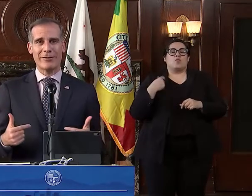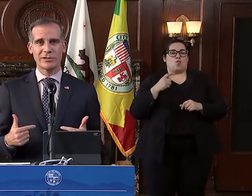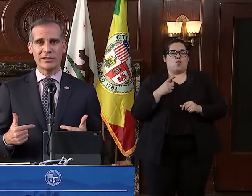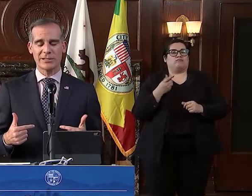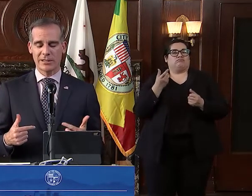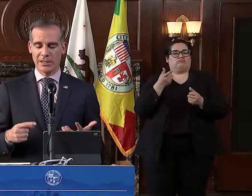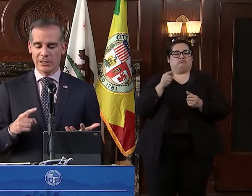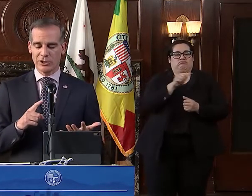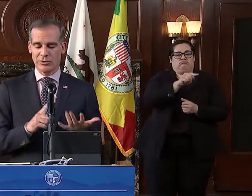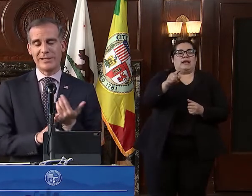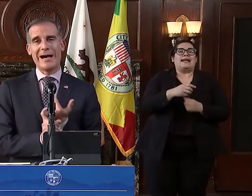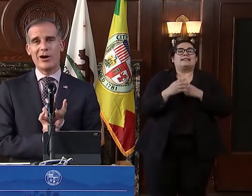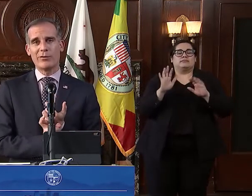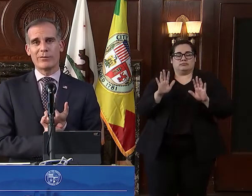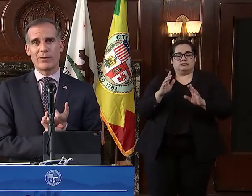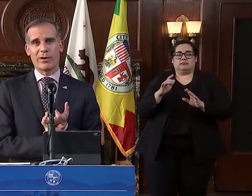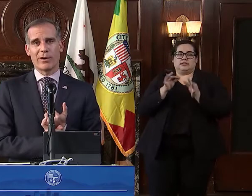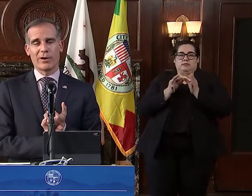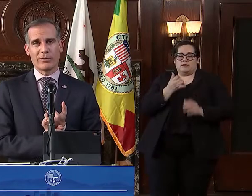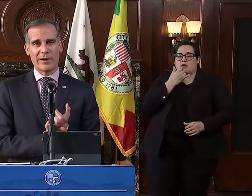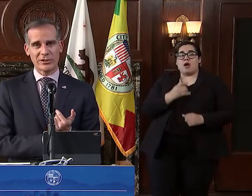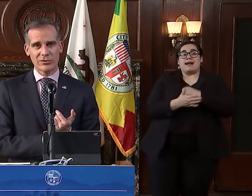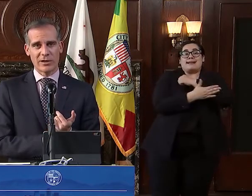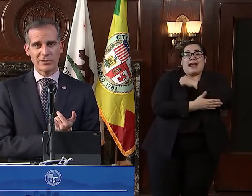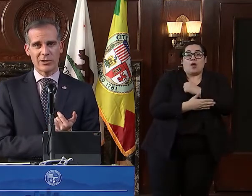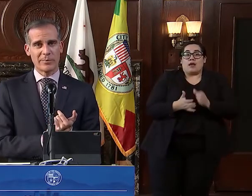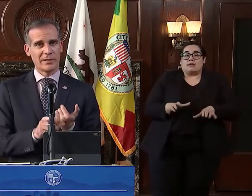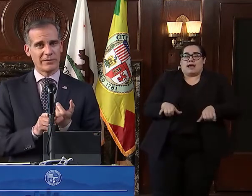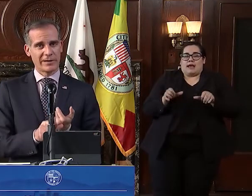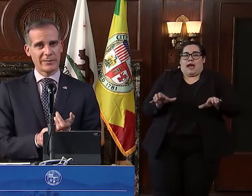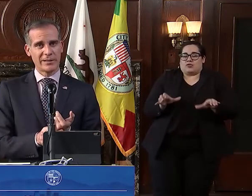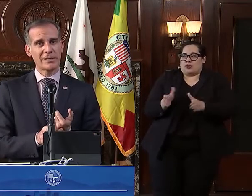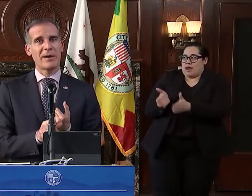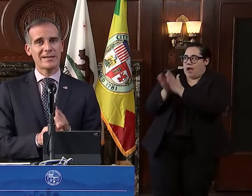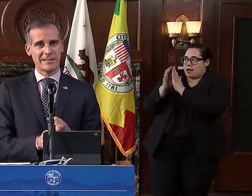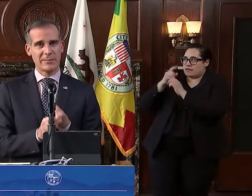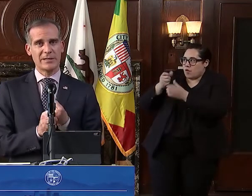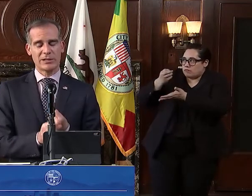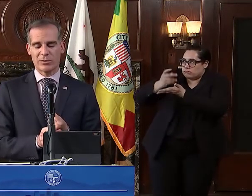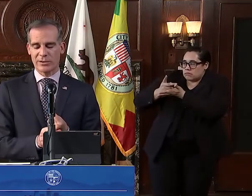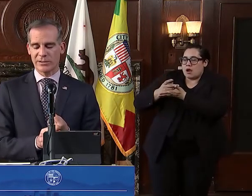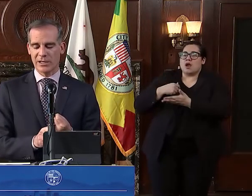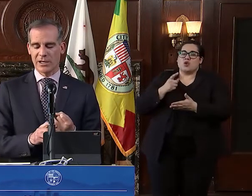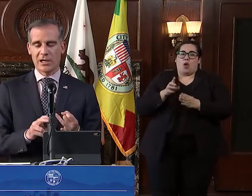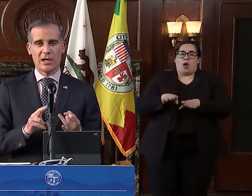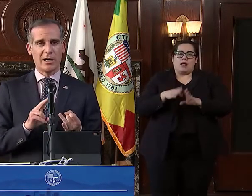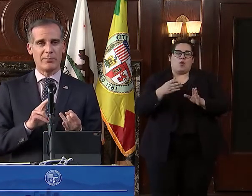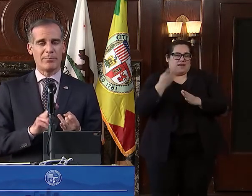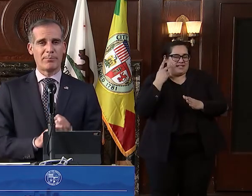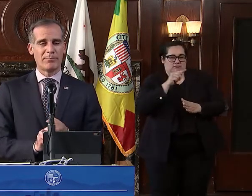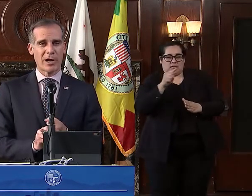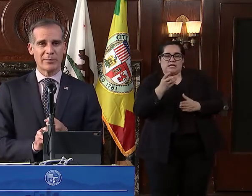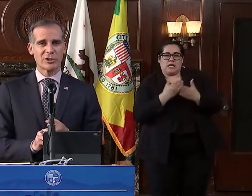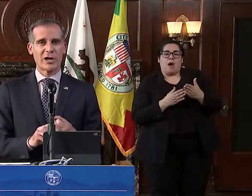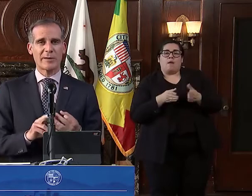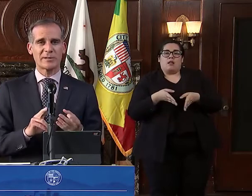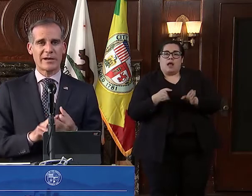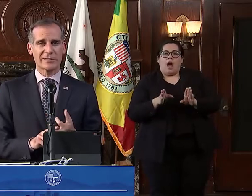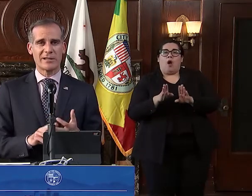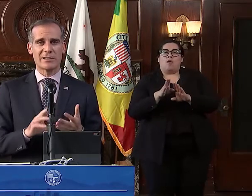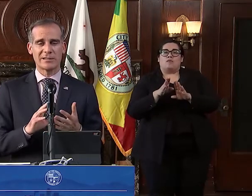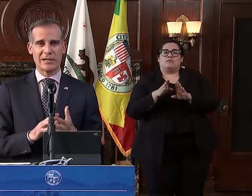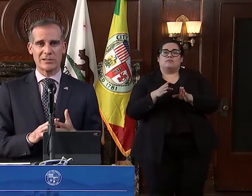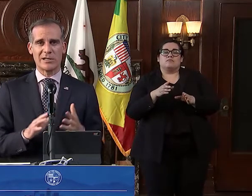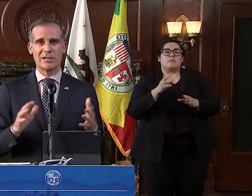neighboring counties, to allow for restaurants to open at very limited capacity, but indoors, barber shops,